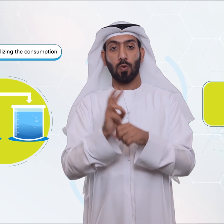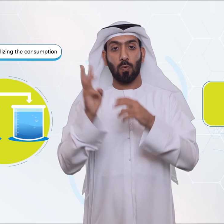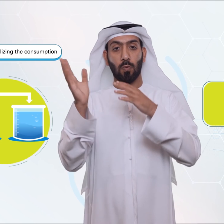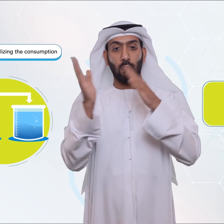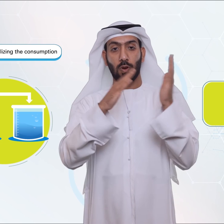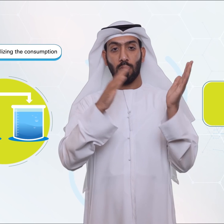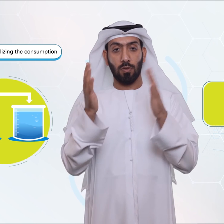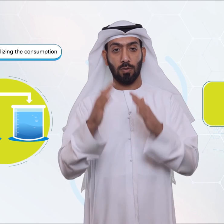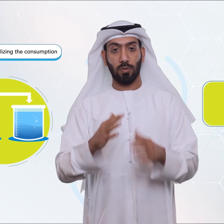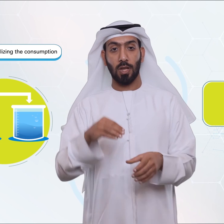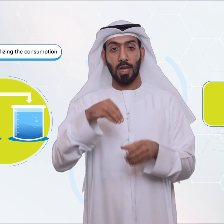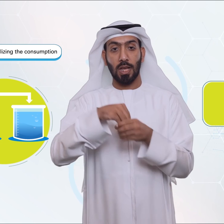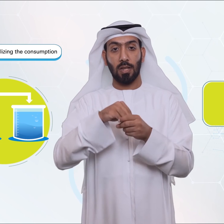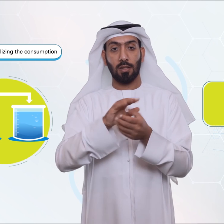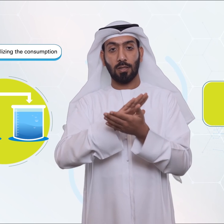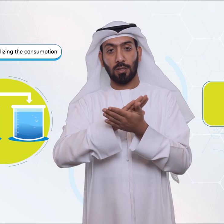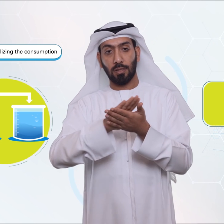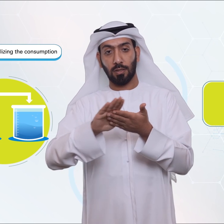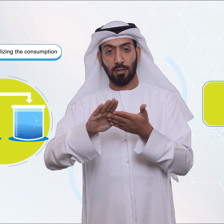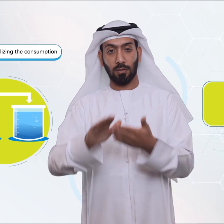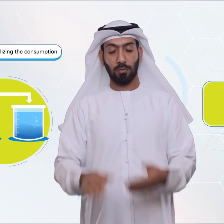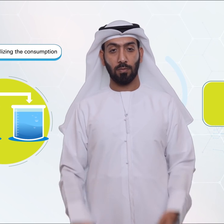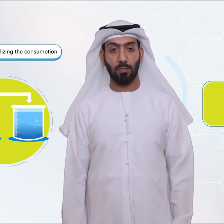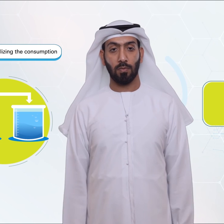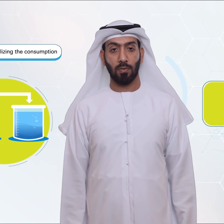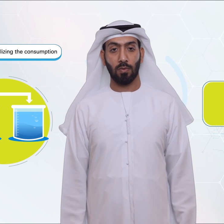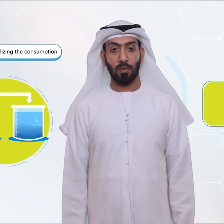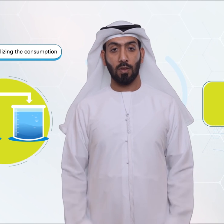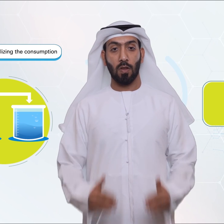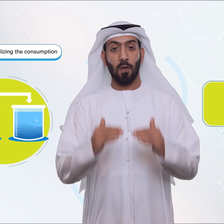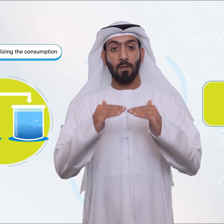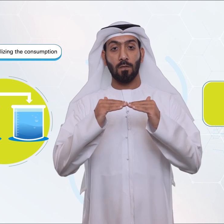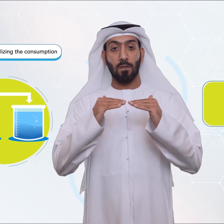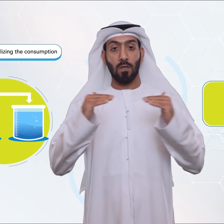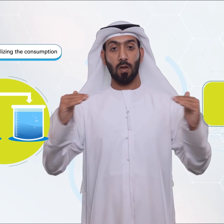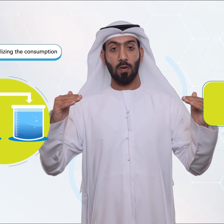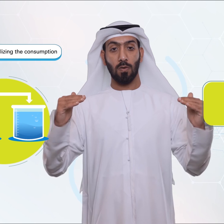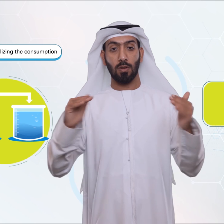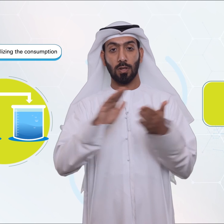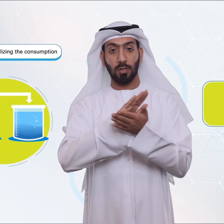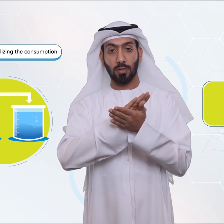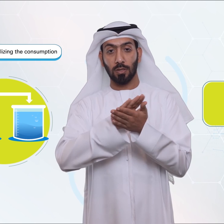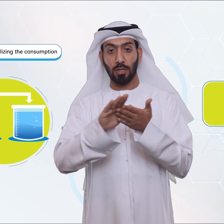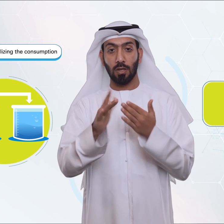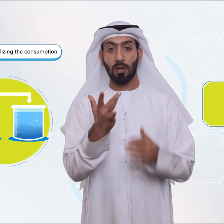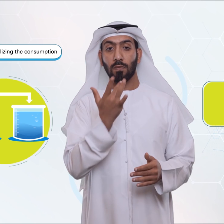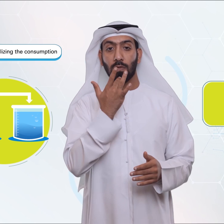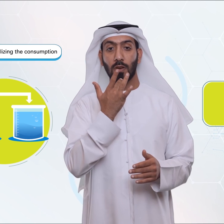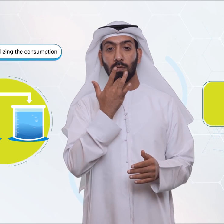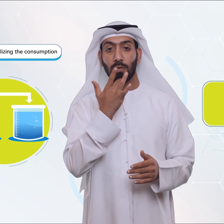networks and two drainage systems with another backup source in the event that the treated water source stops as a result of